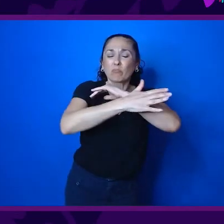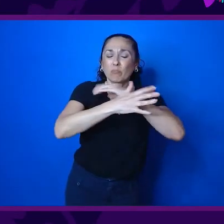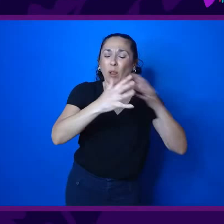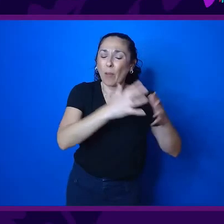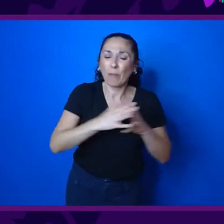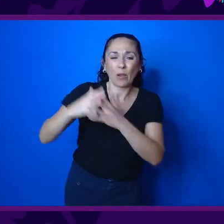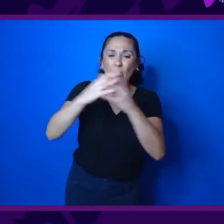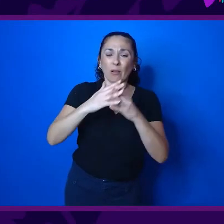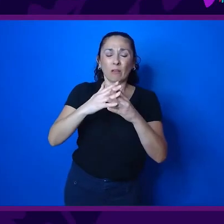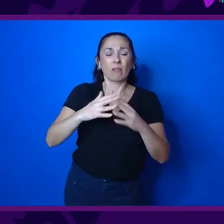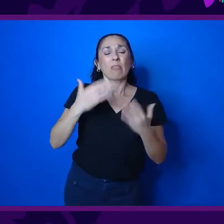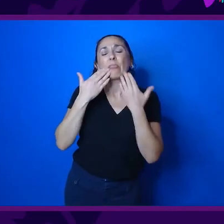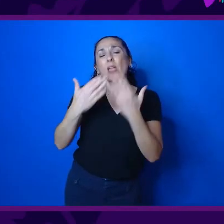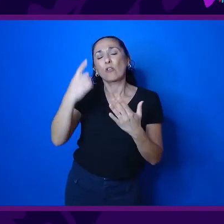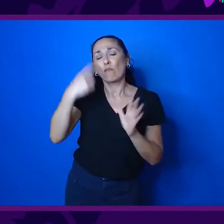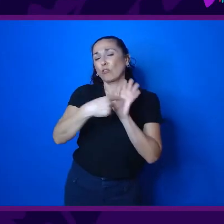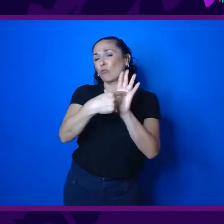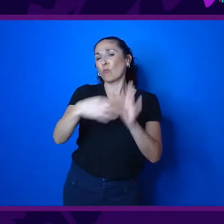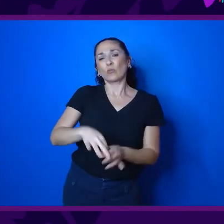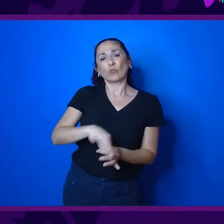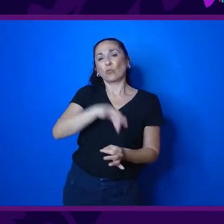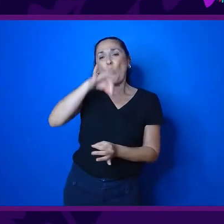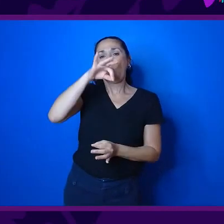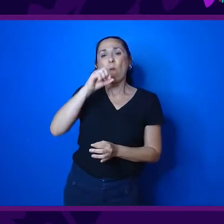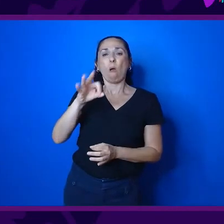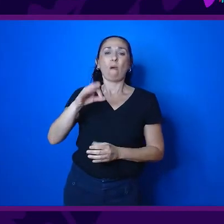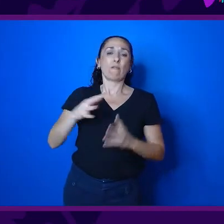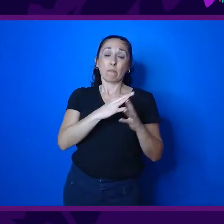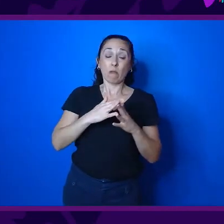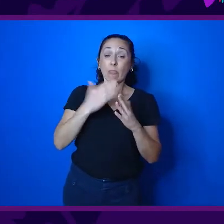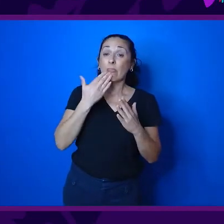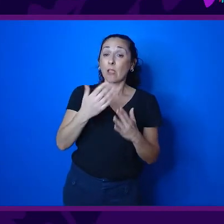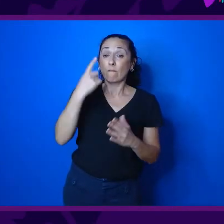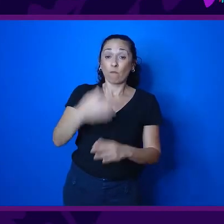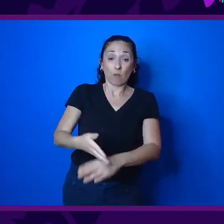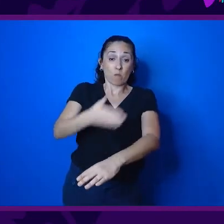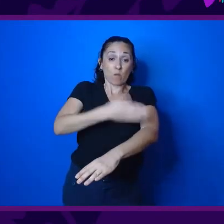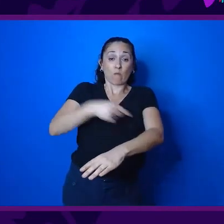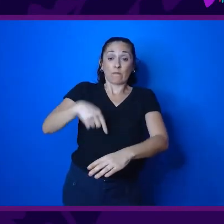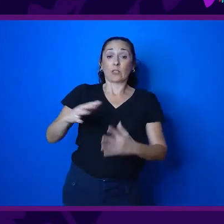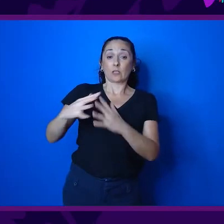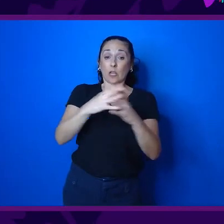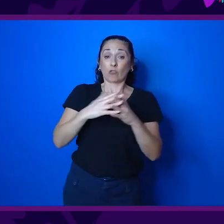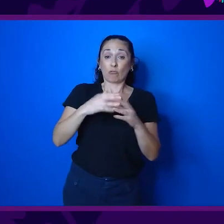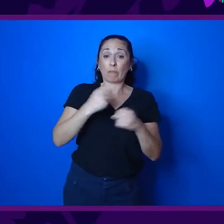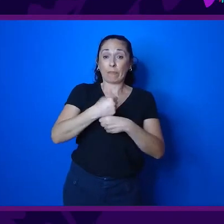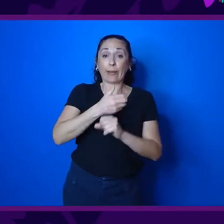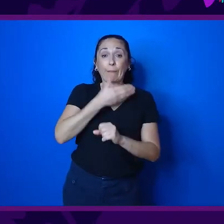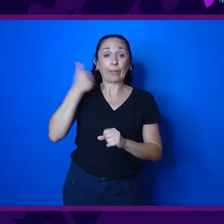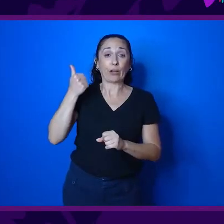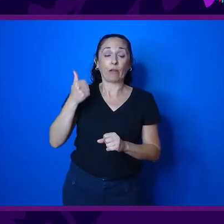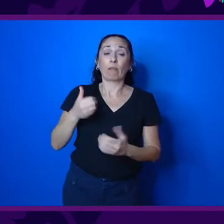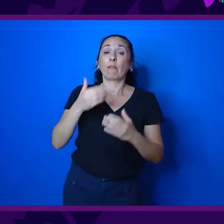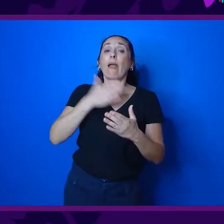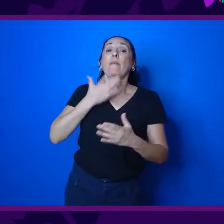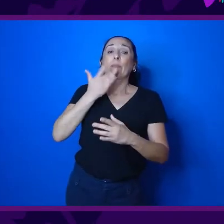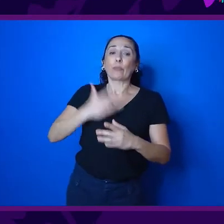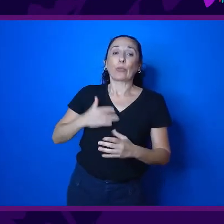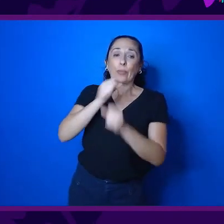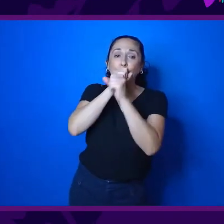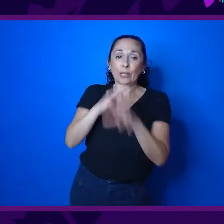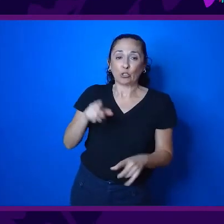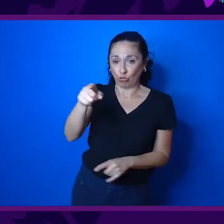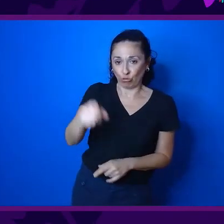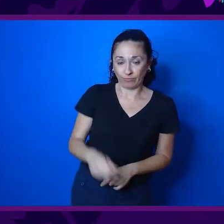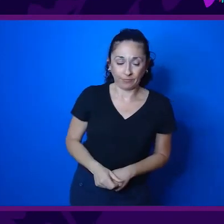America, and thank you for making this a better country. Happy birthday, and may God bless you. What an incredible